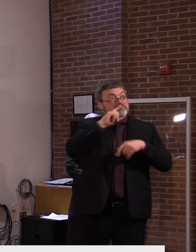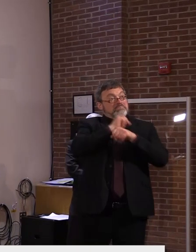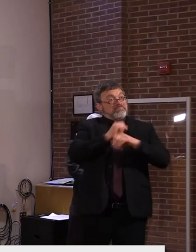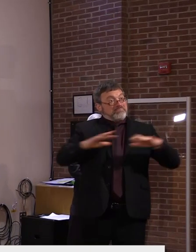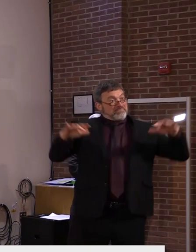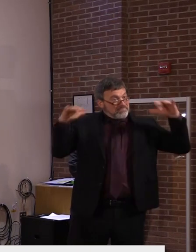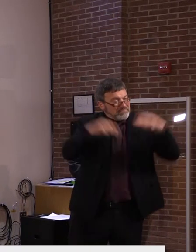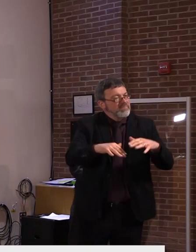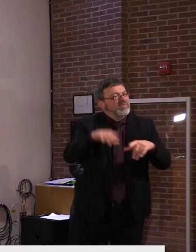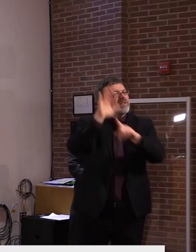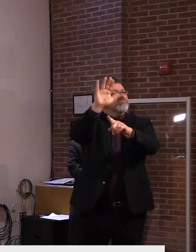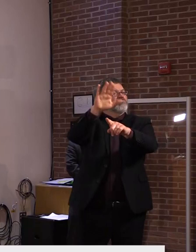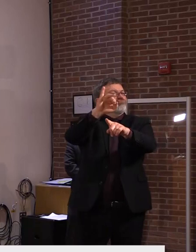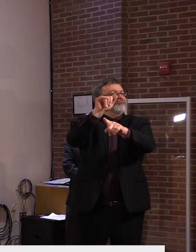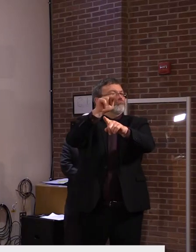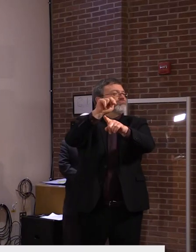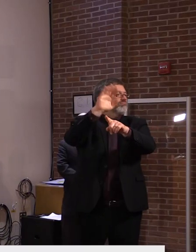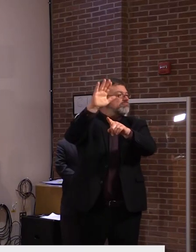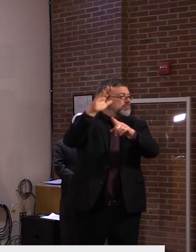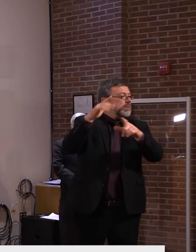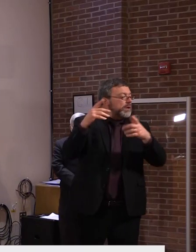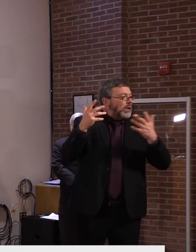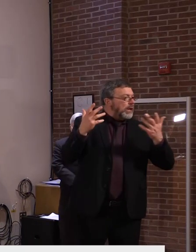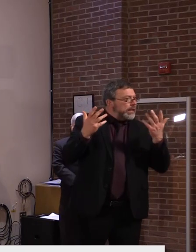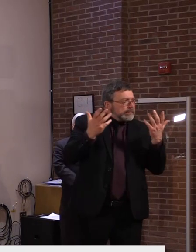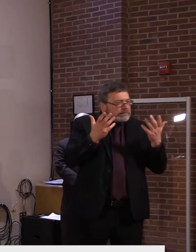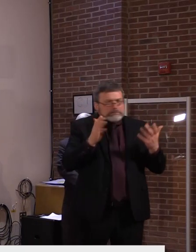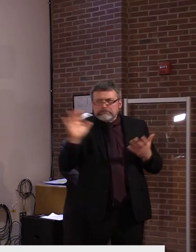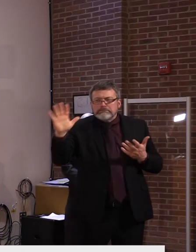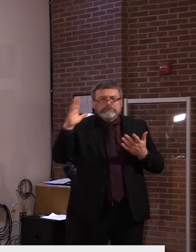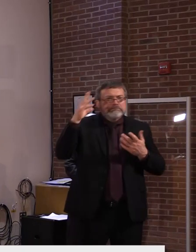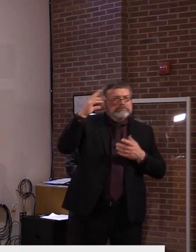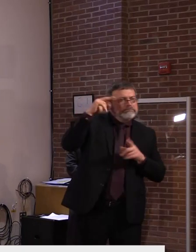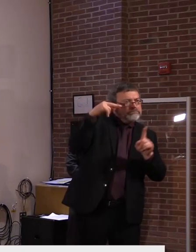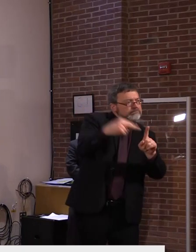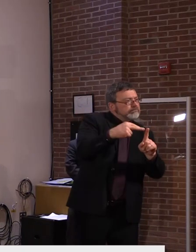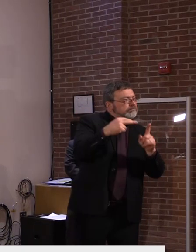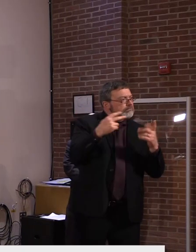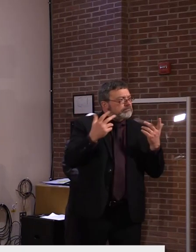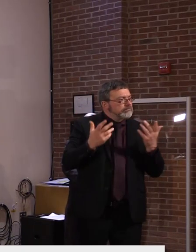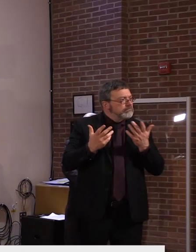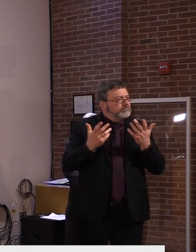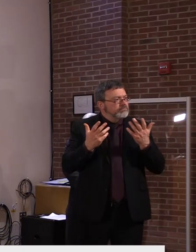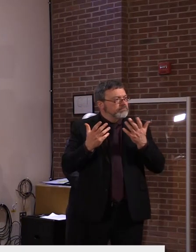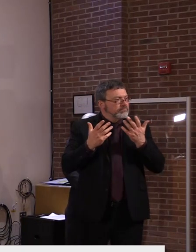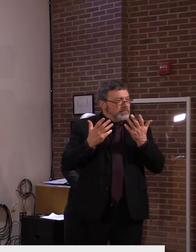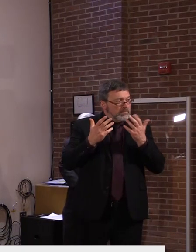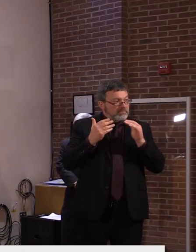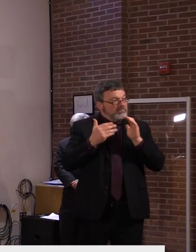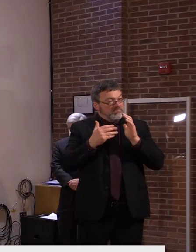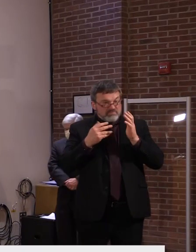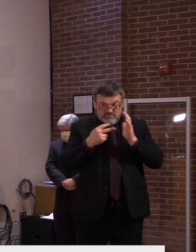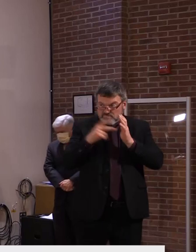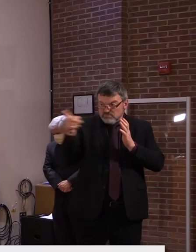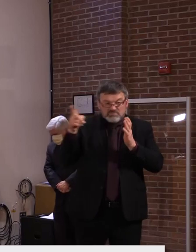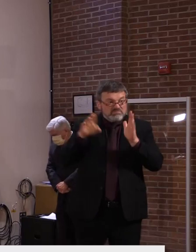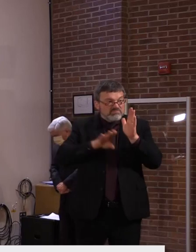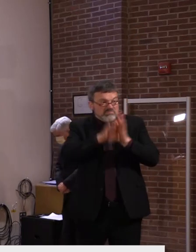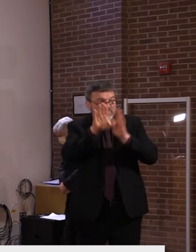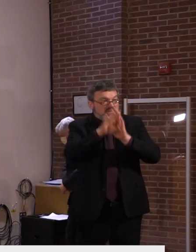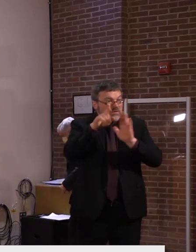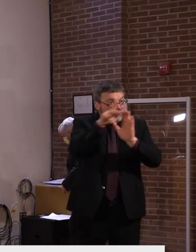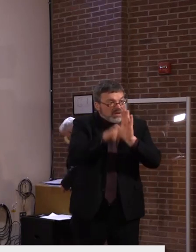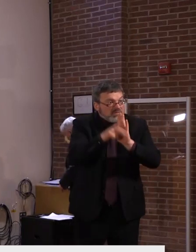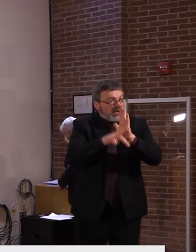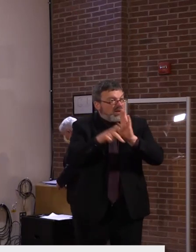potentially thinking about, depending on where we are, maybe drafting more COVID policies or taking a harder stance, as